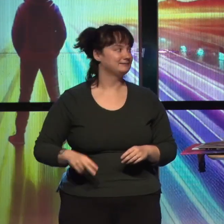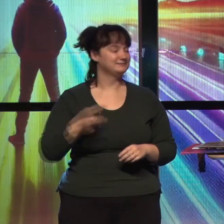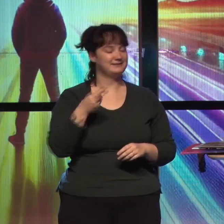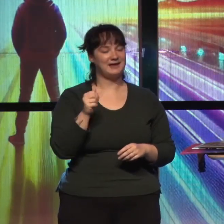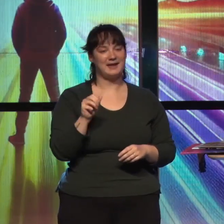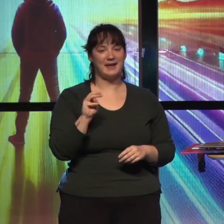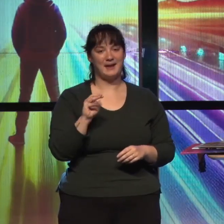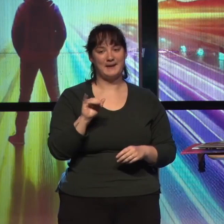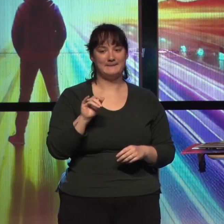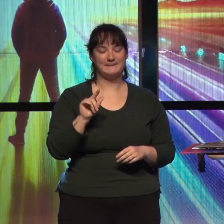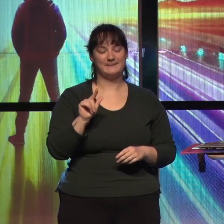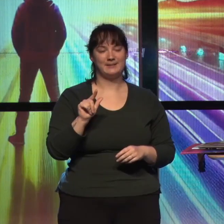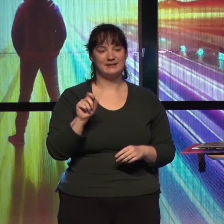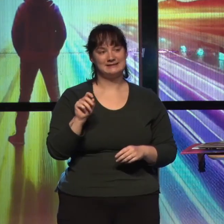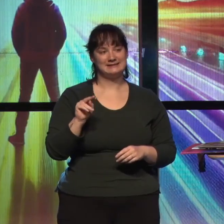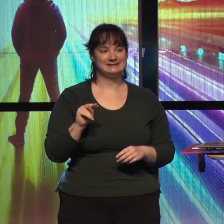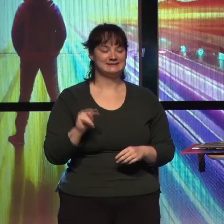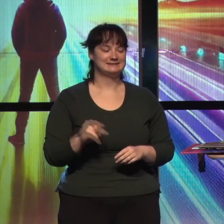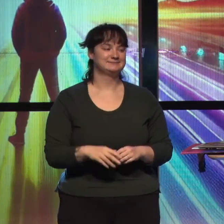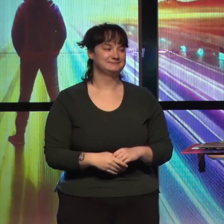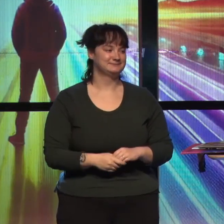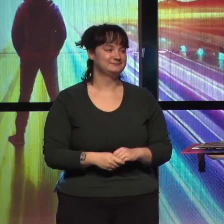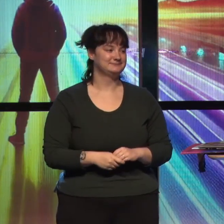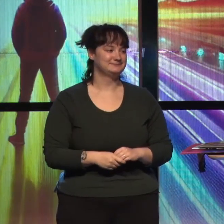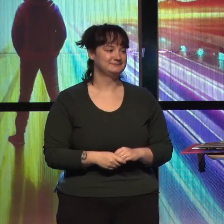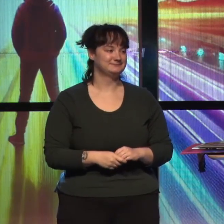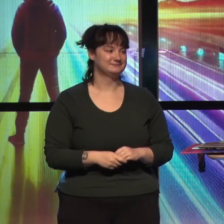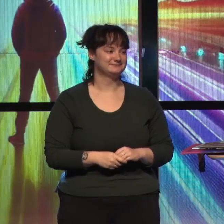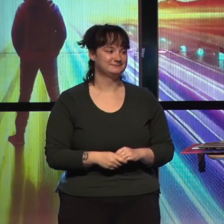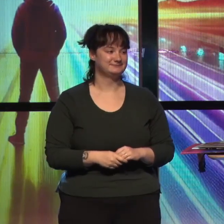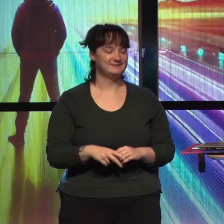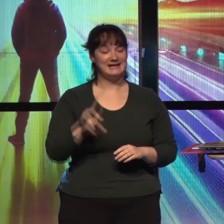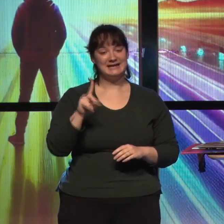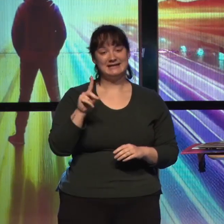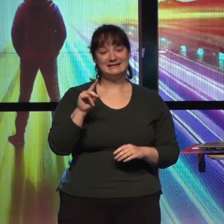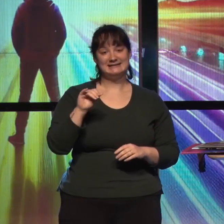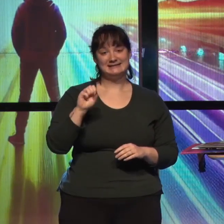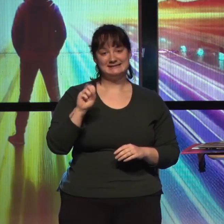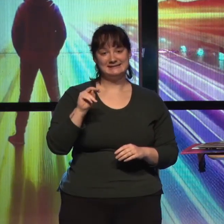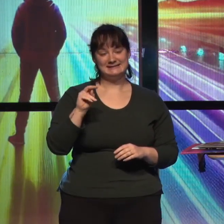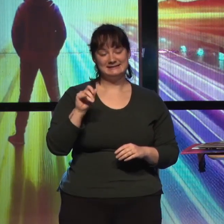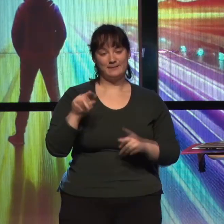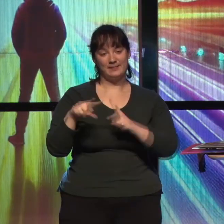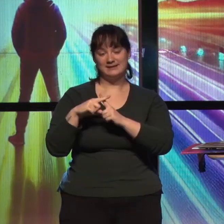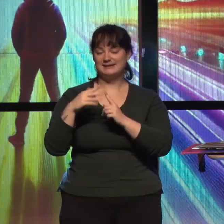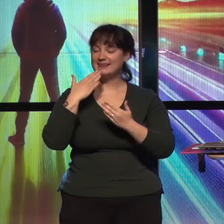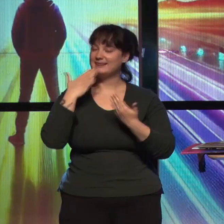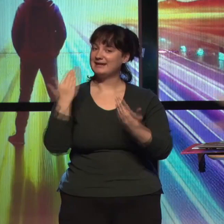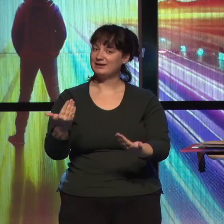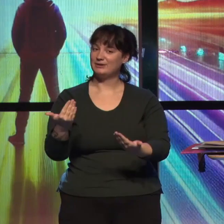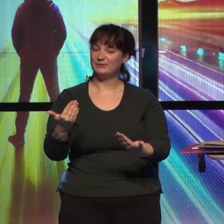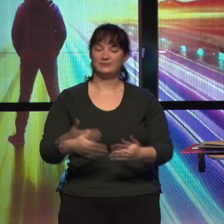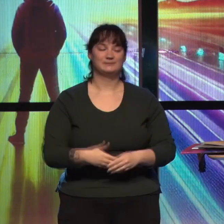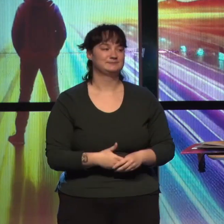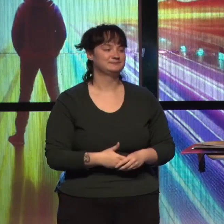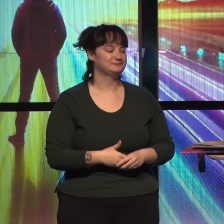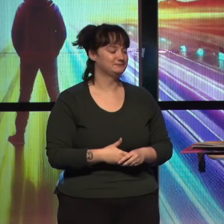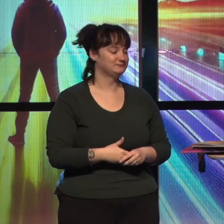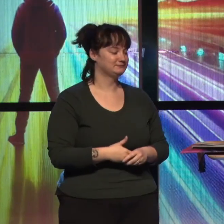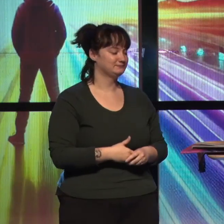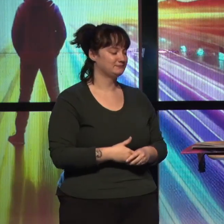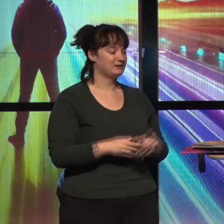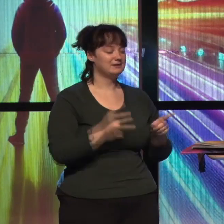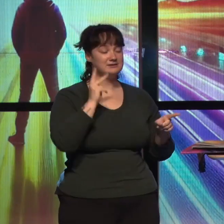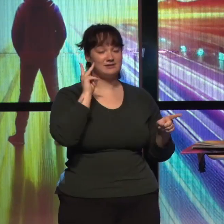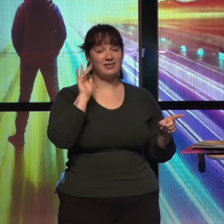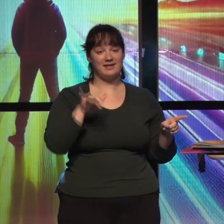How many of y'all seen Hamilton? Yeah, Disney Plus. Thank you for bringing it to the masses. We love it. We saw Hamilton down in Denver this